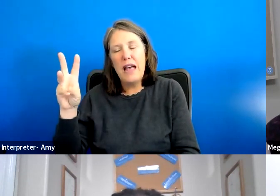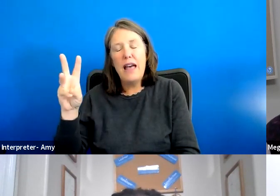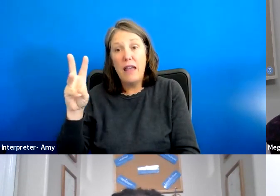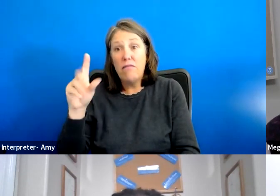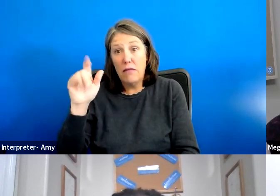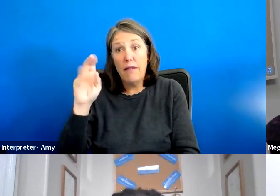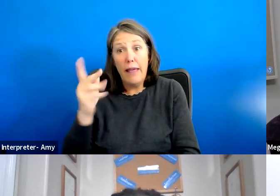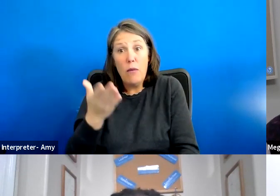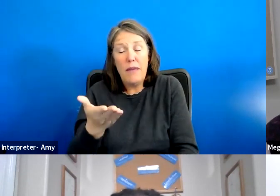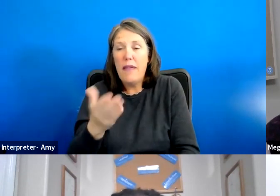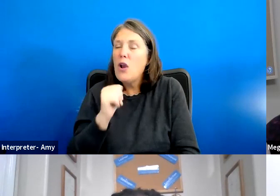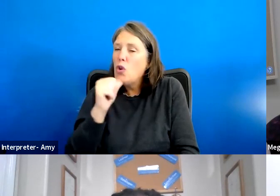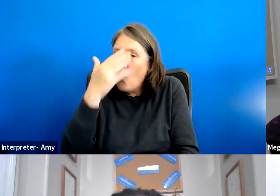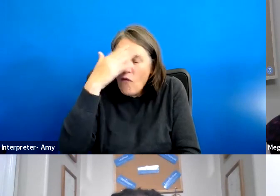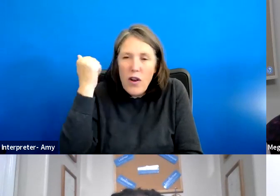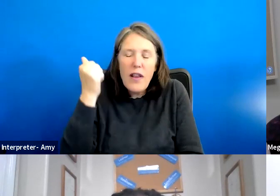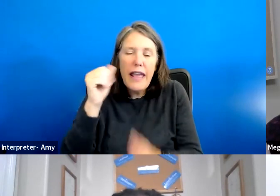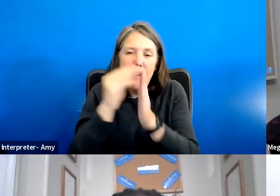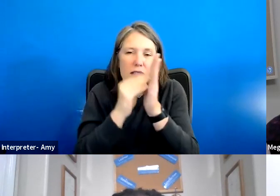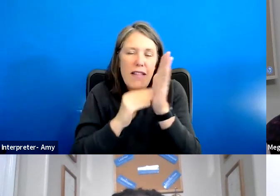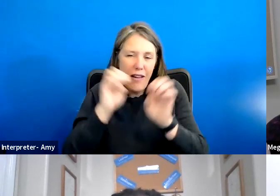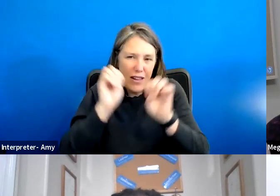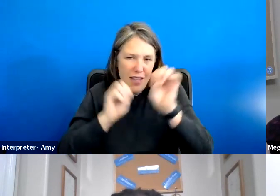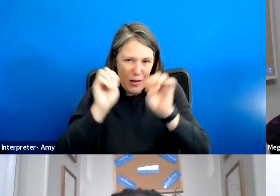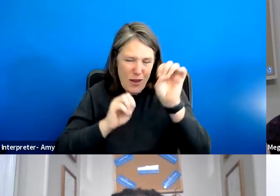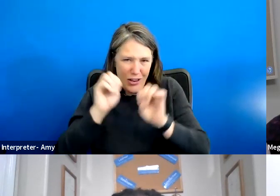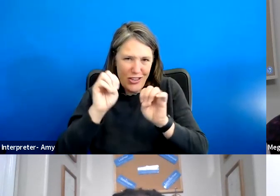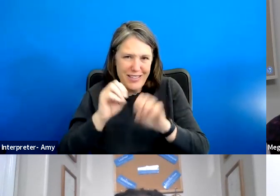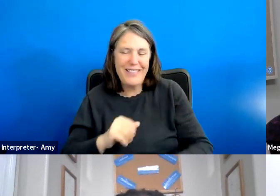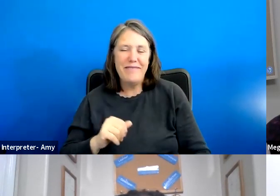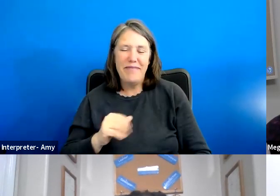link. Don't forget to fill out your evaluations, and